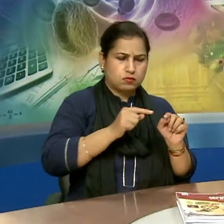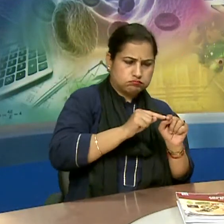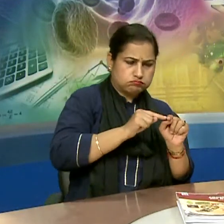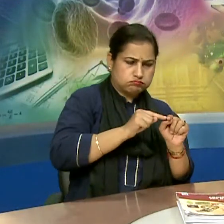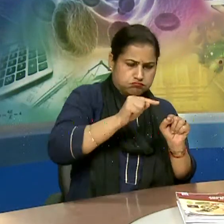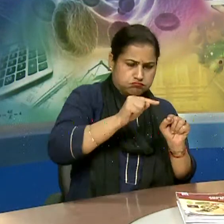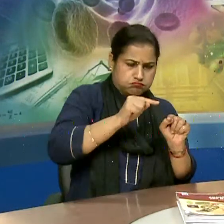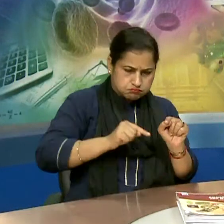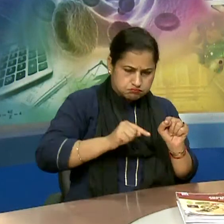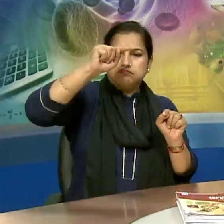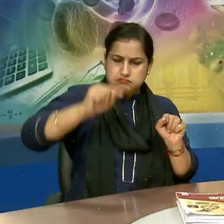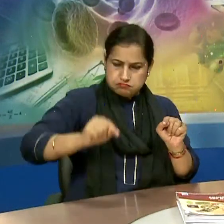continuous line